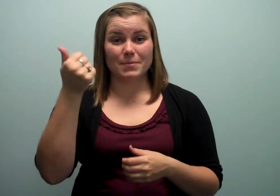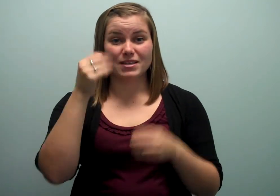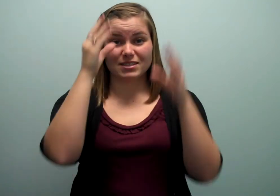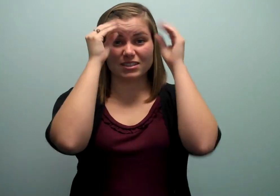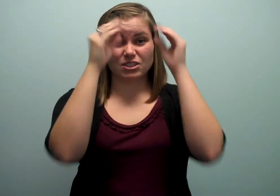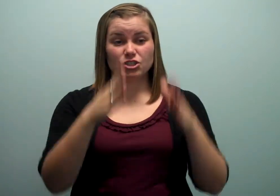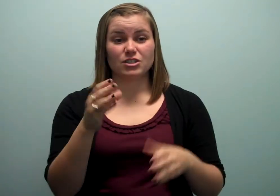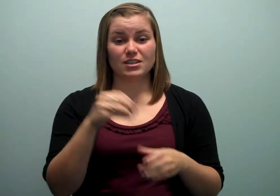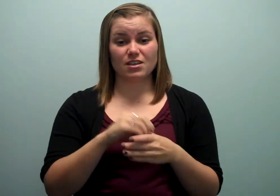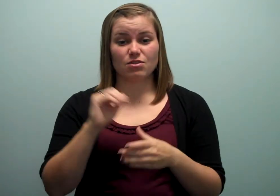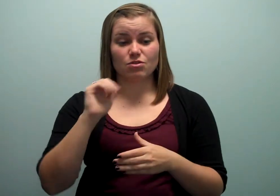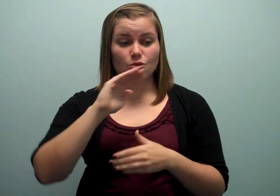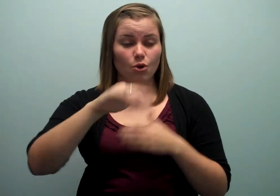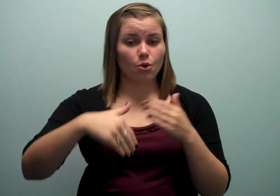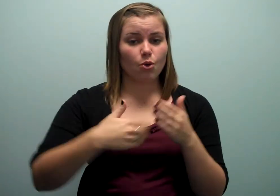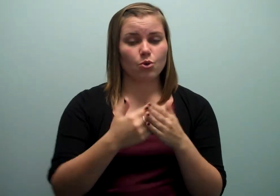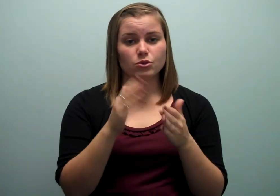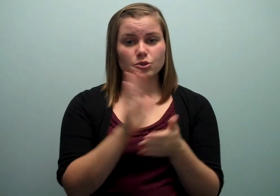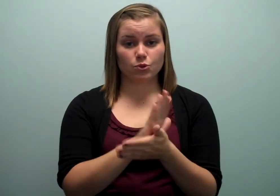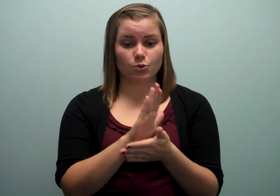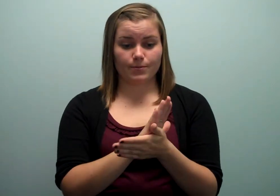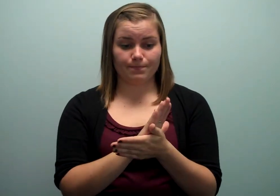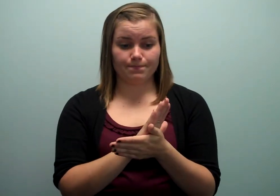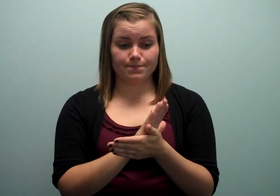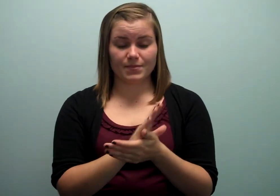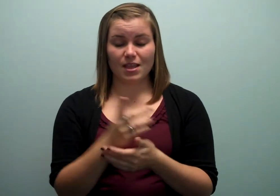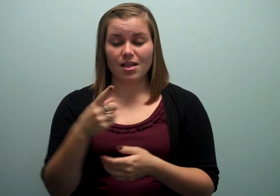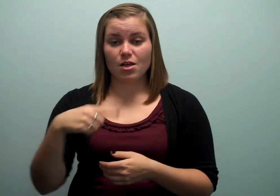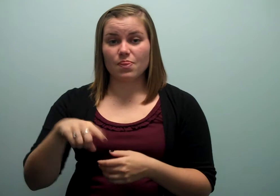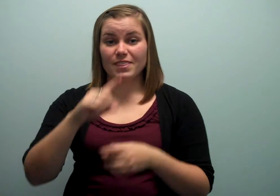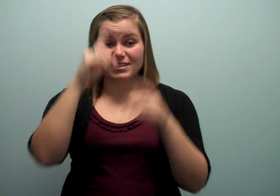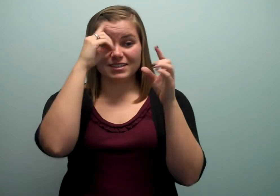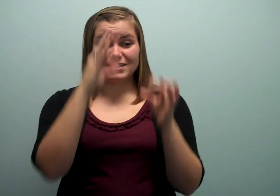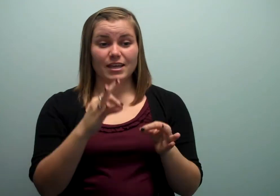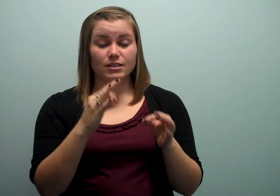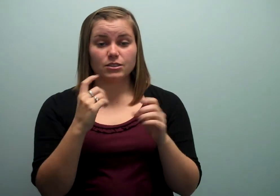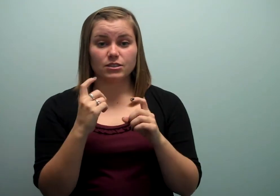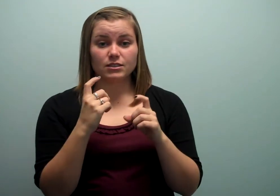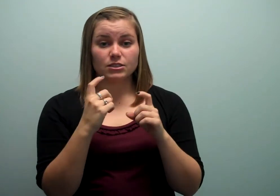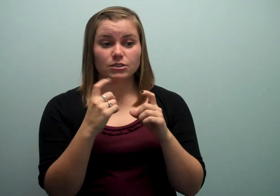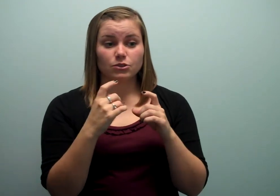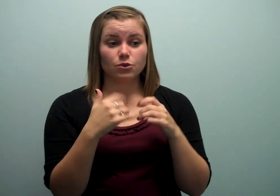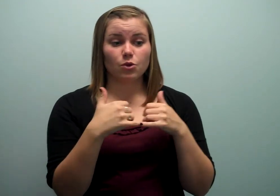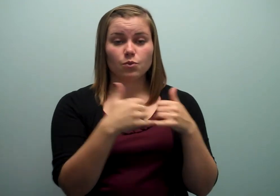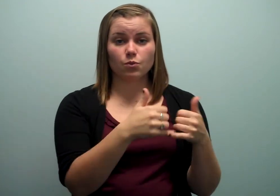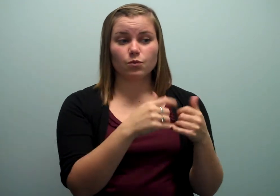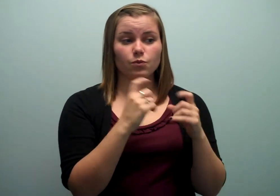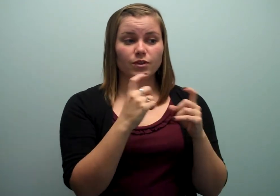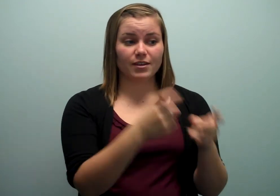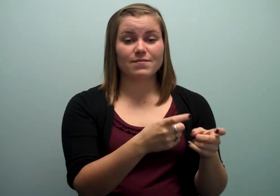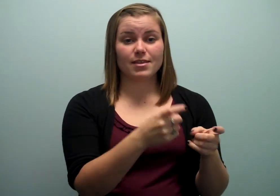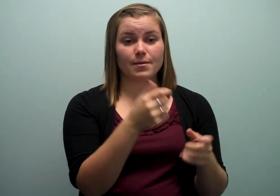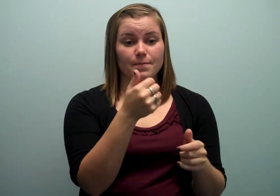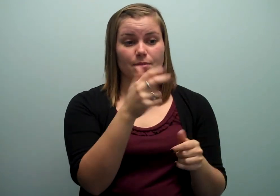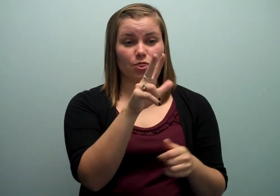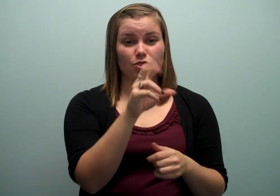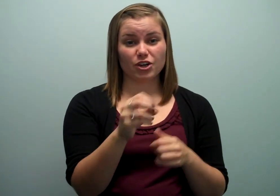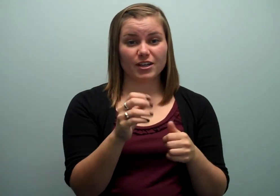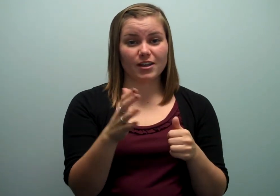this whole school. We've decided to reward your performance by giving you each 30 of the best